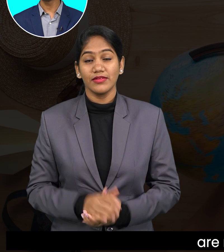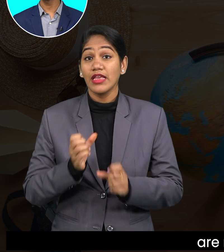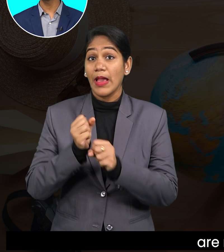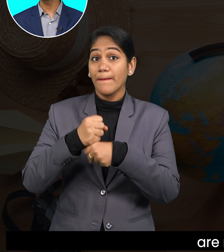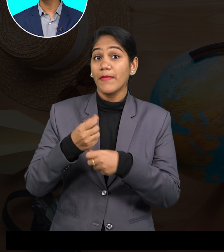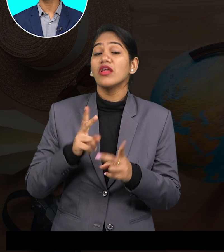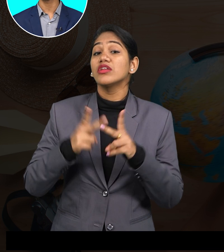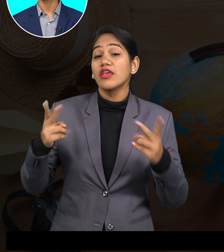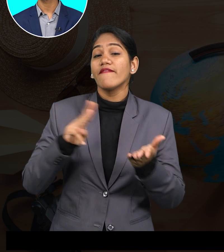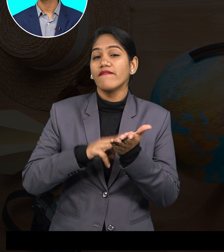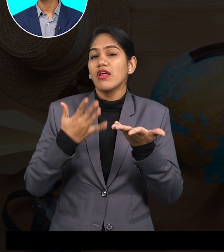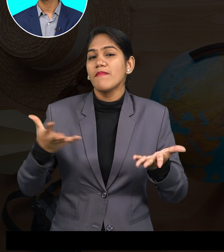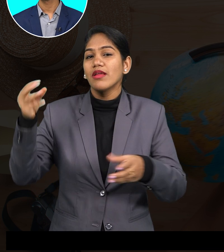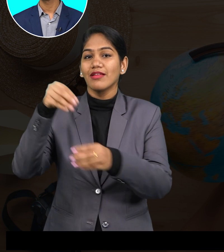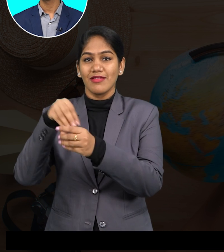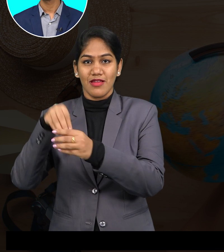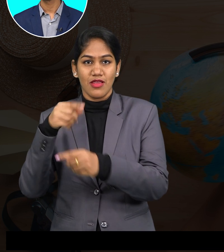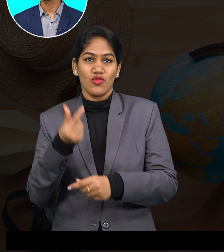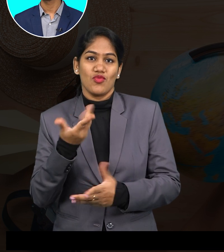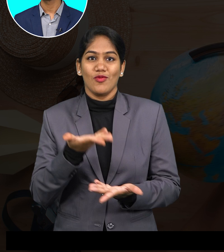are made of different materials.